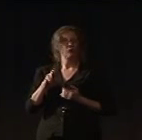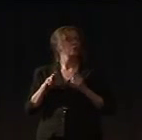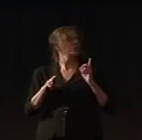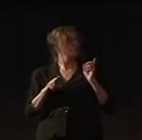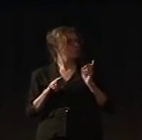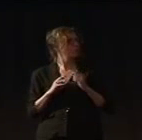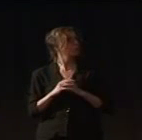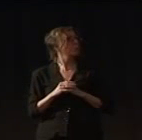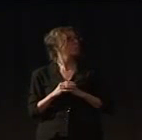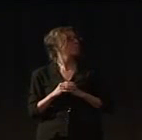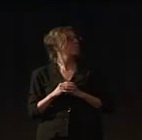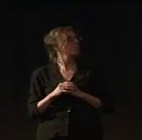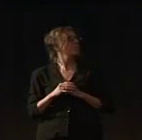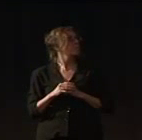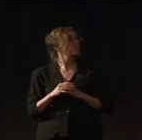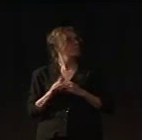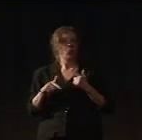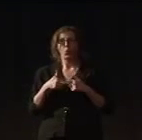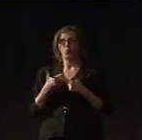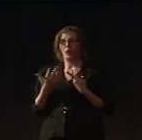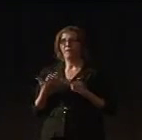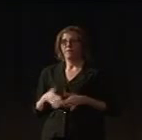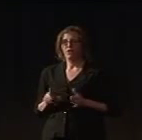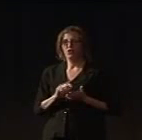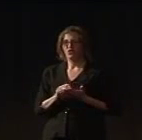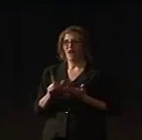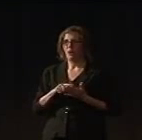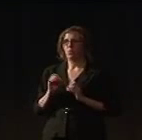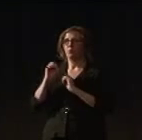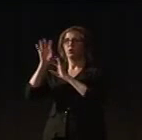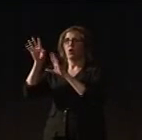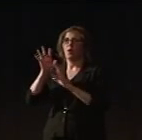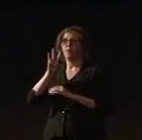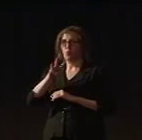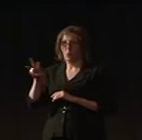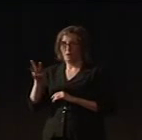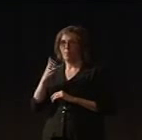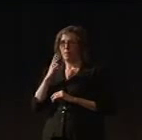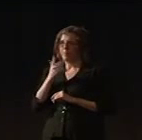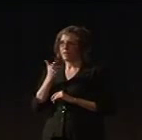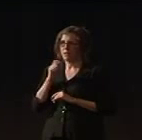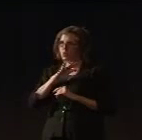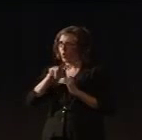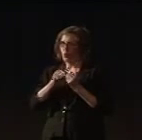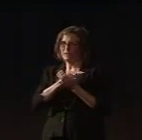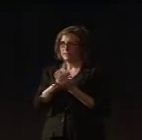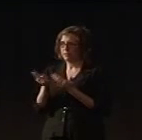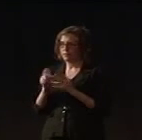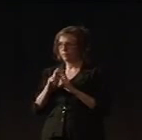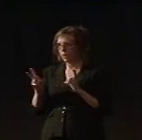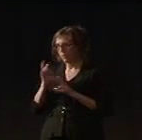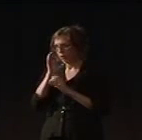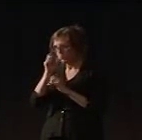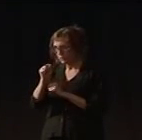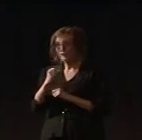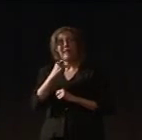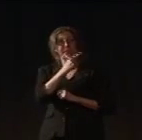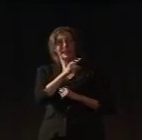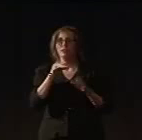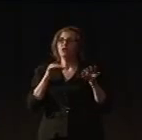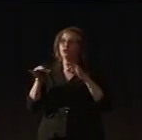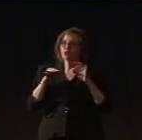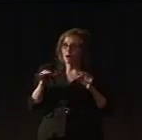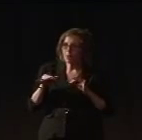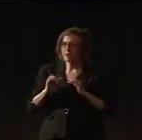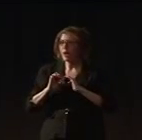to mount the film, I will put it on the web because I think the whole series is extremely interesting. Oliver is here describing how did he write